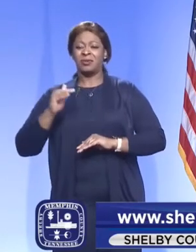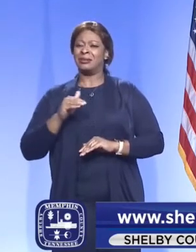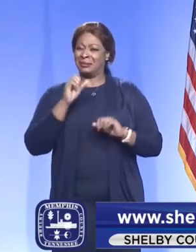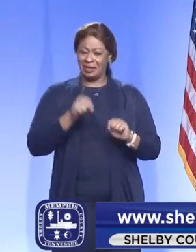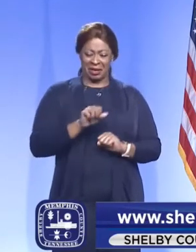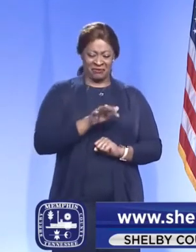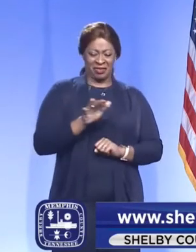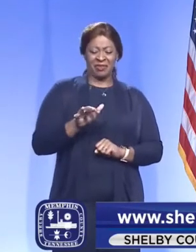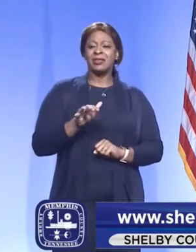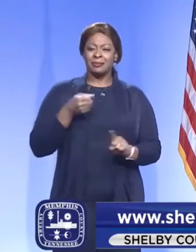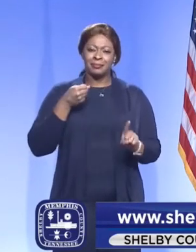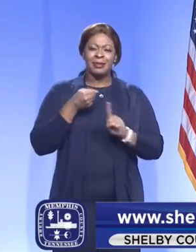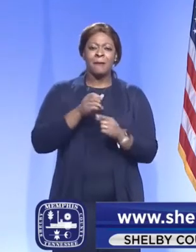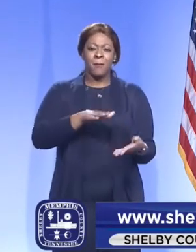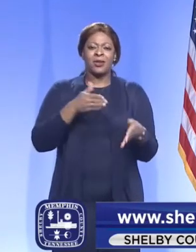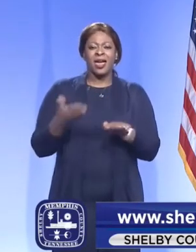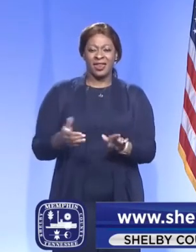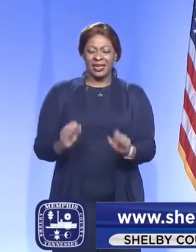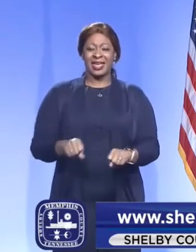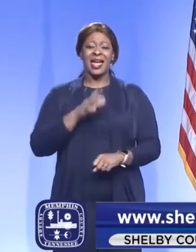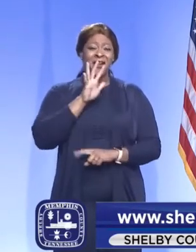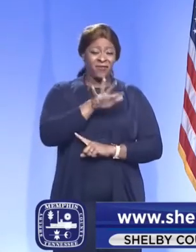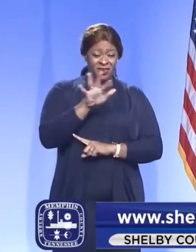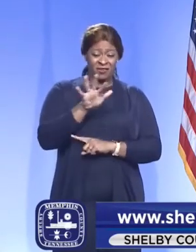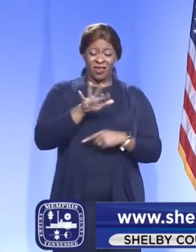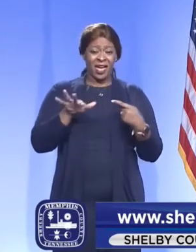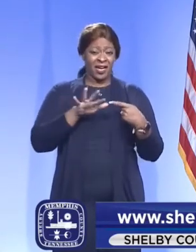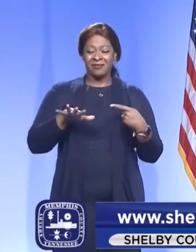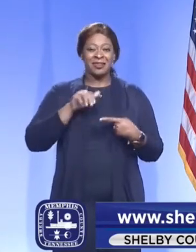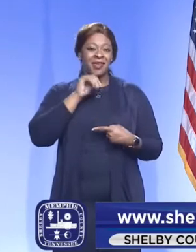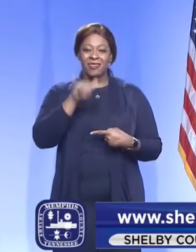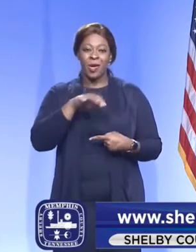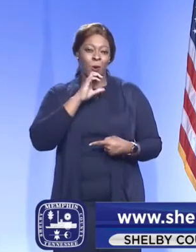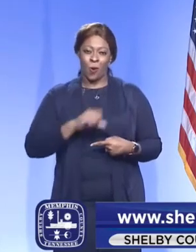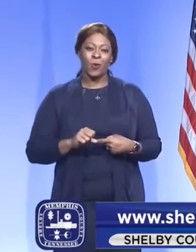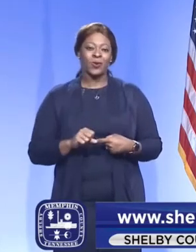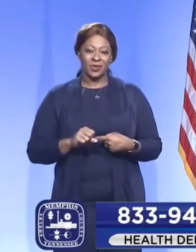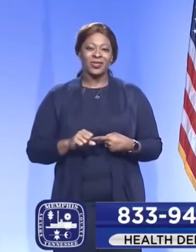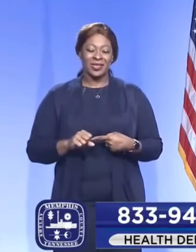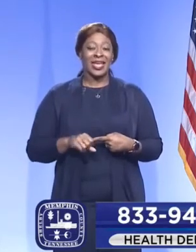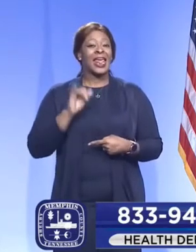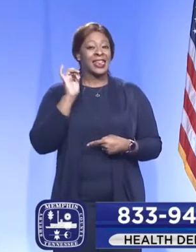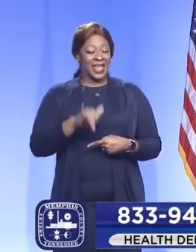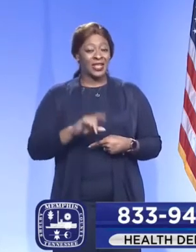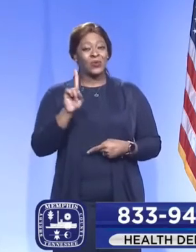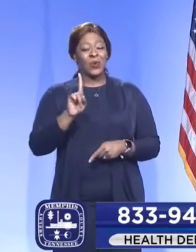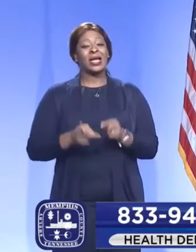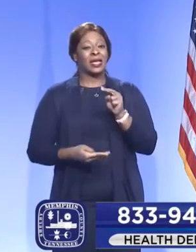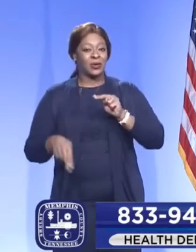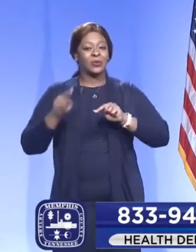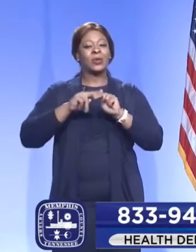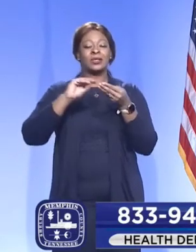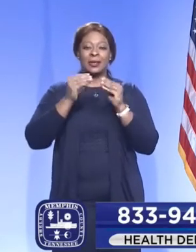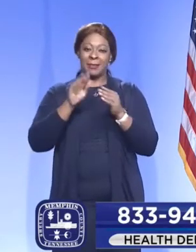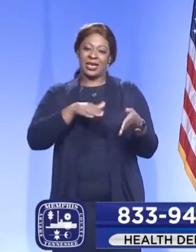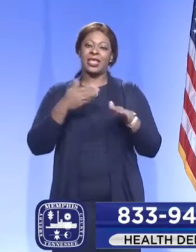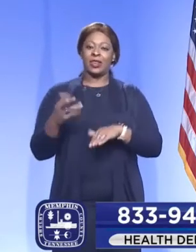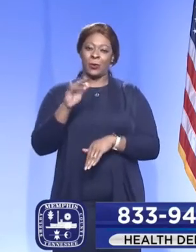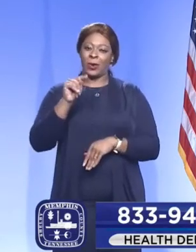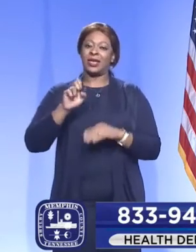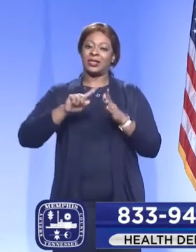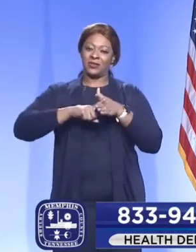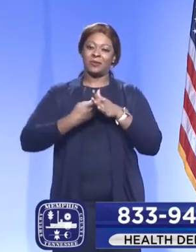recommended action on your part to reduce your risk. And 89% of the people who have died have been 55 years